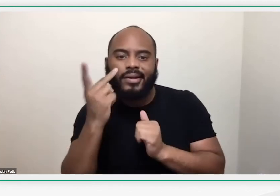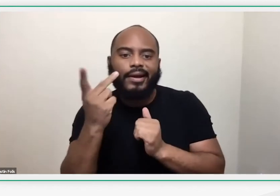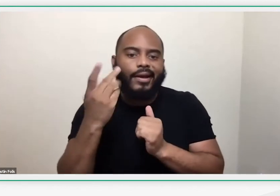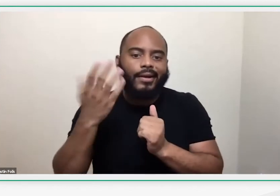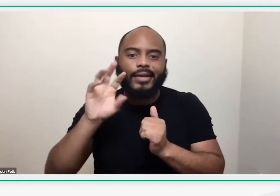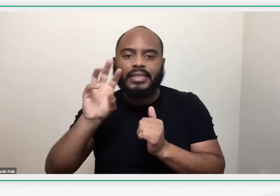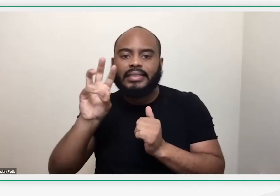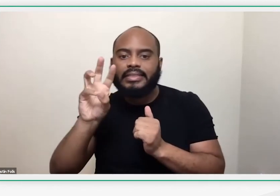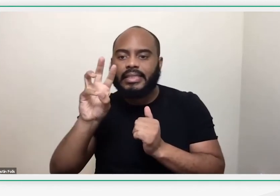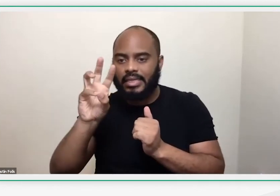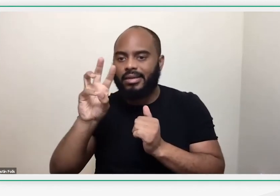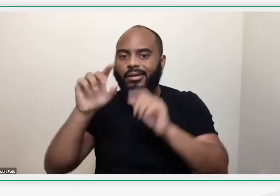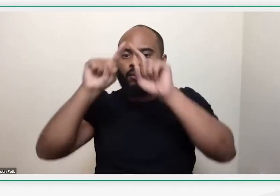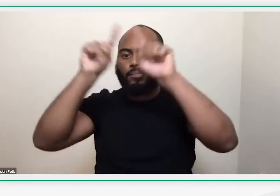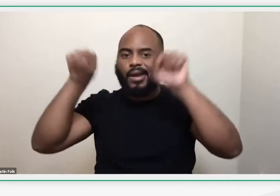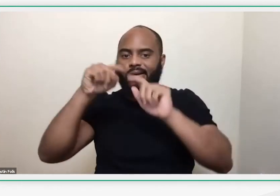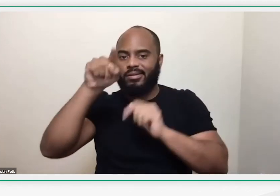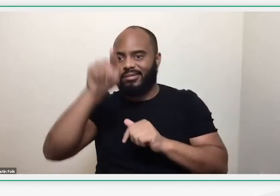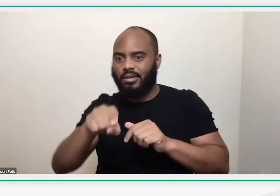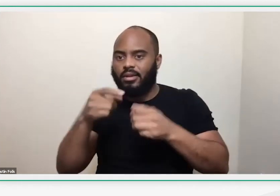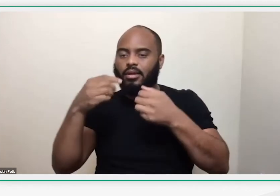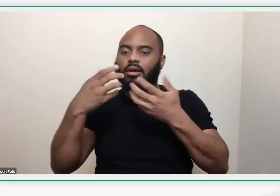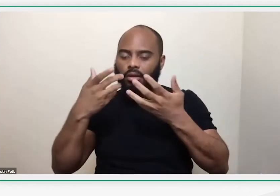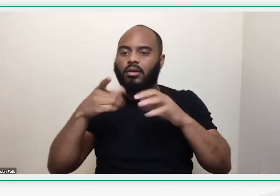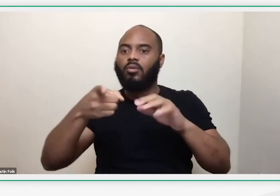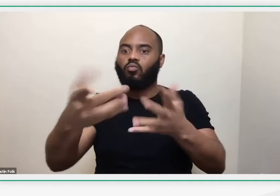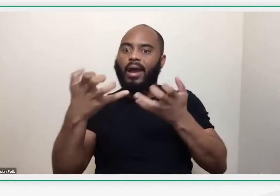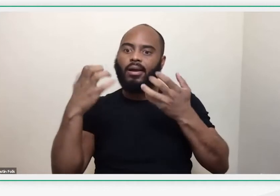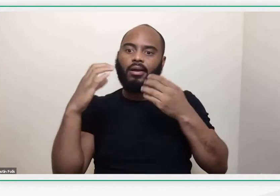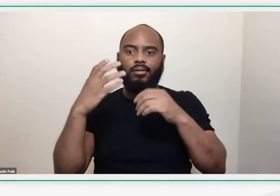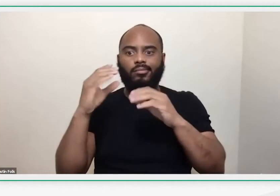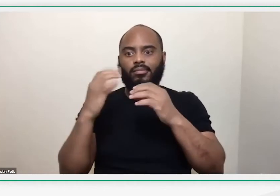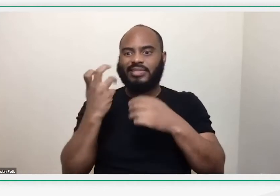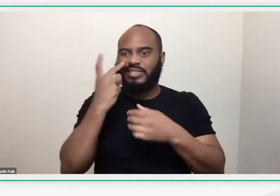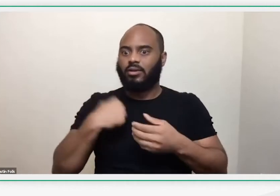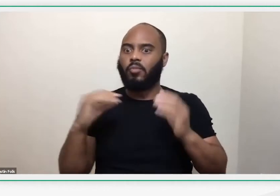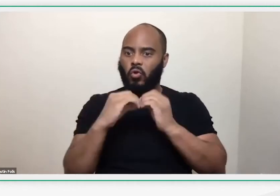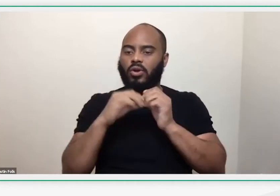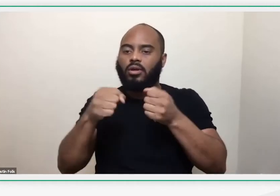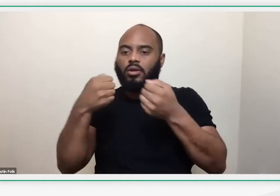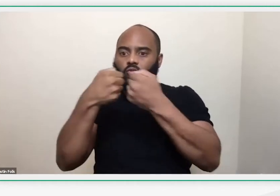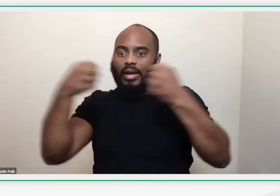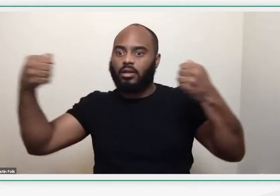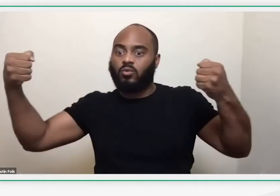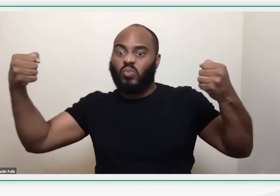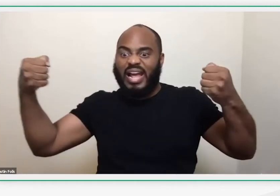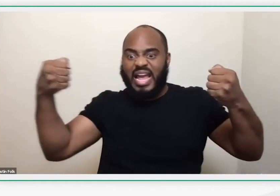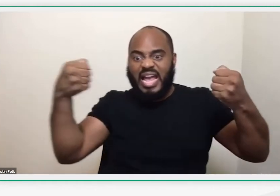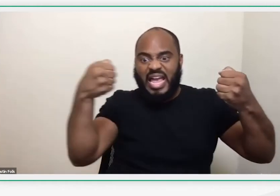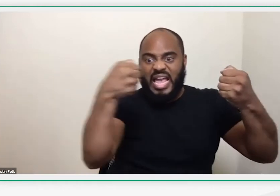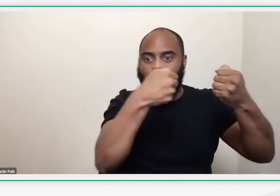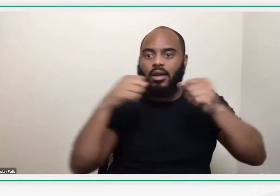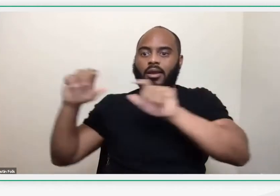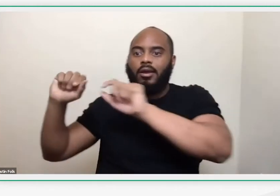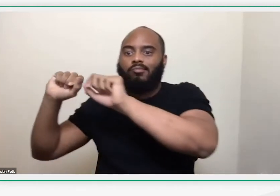If you see the zoom feature we're showing on the screen, it's a really neat feature that allows you to resize the look of your screen.